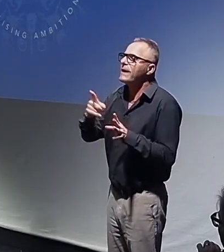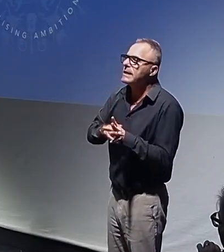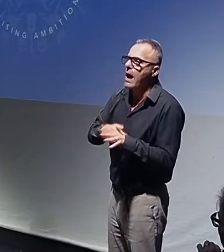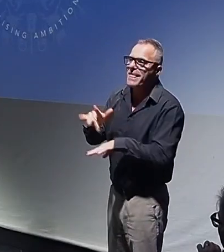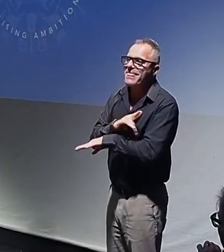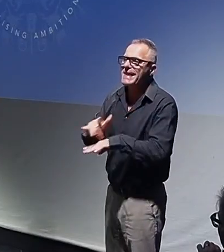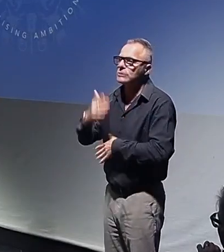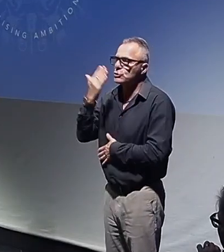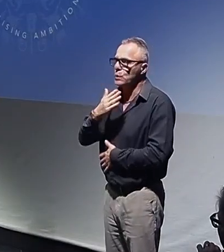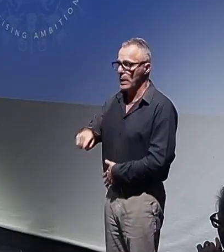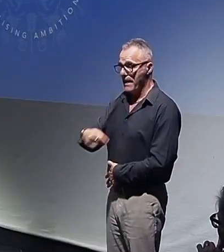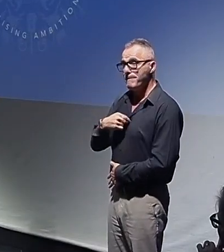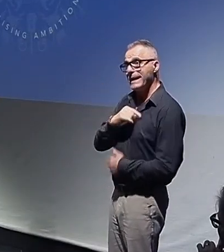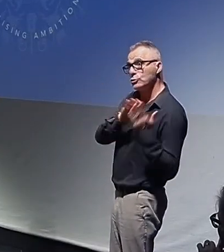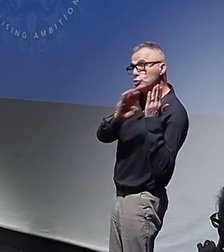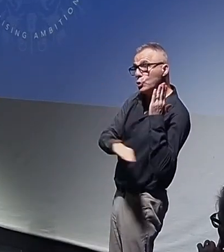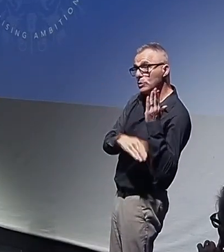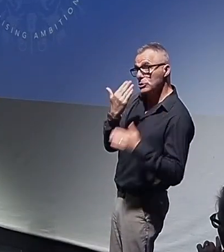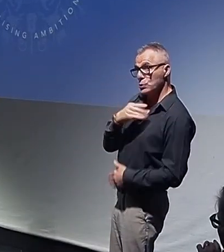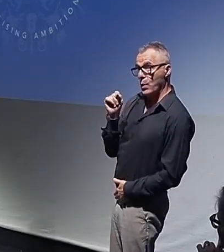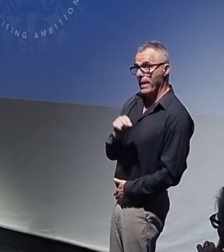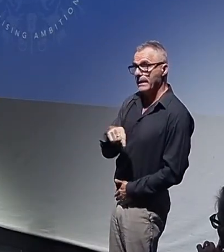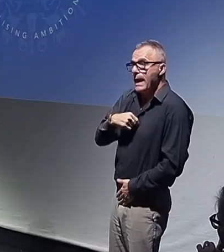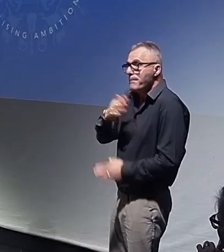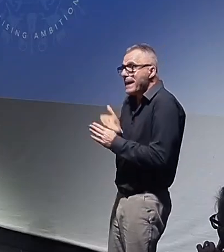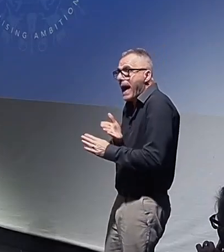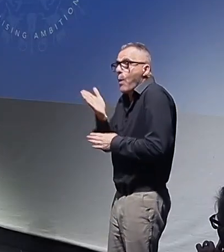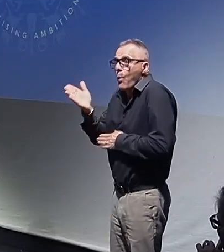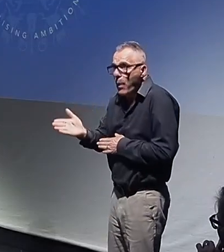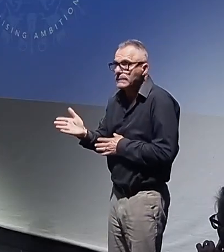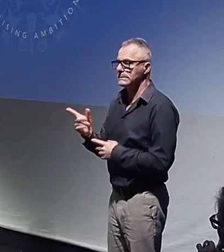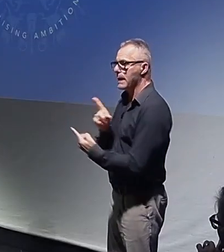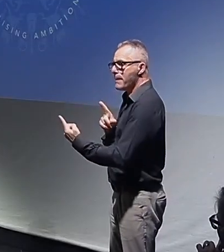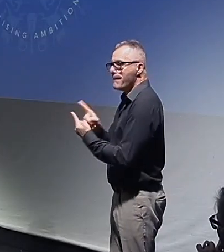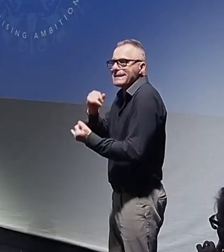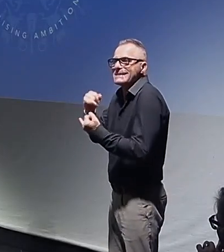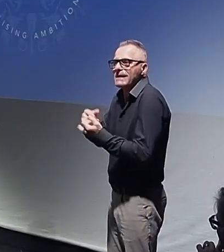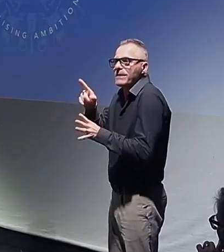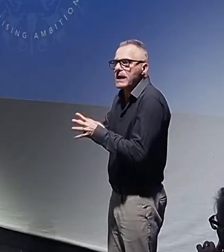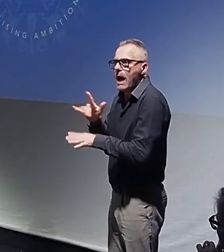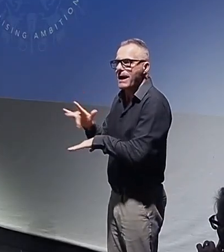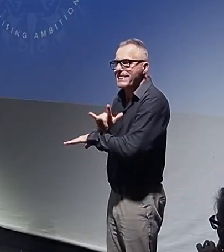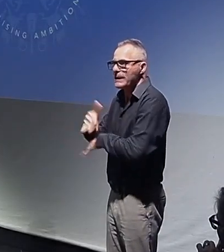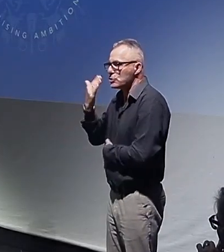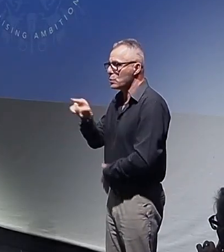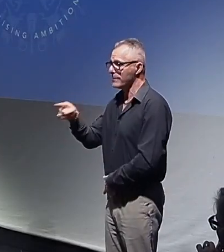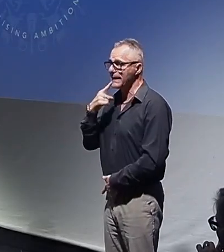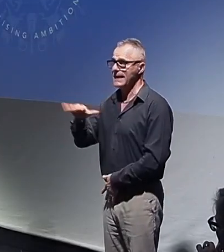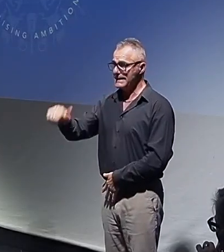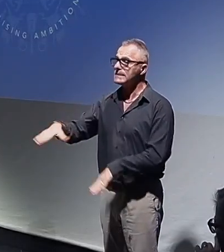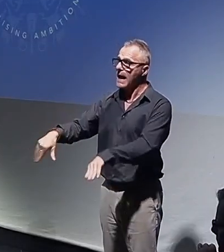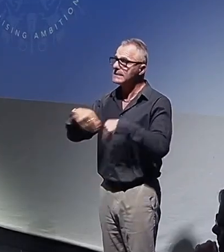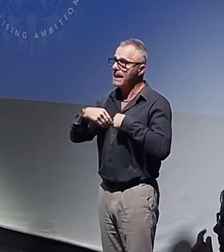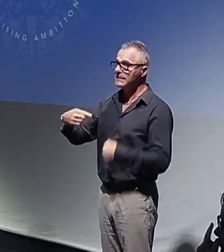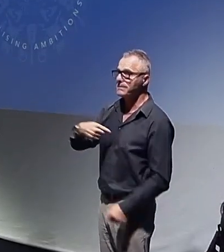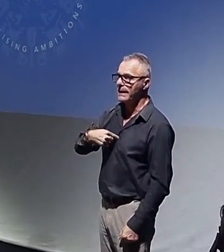Marylebone. And I was at junior school at this point. And I went and had all the meetings at Sylvia Young's theatre school, and they were like, yep, you can come and